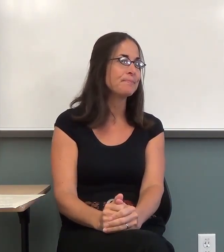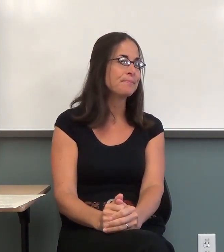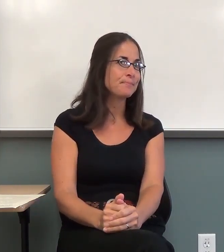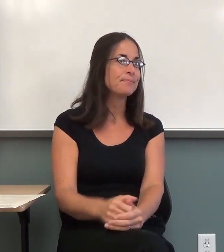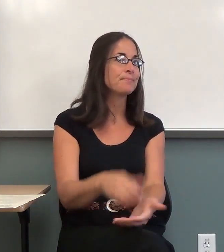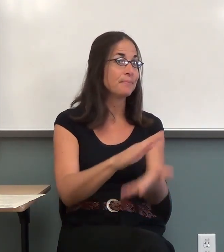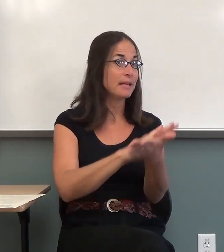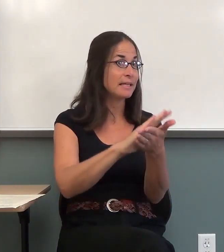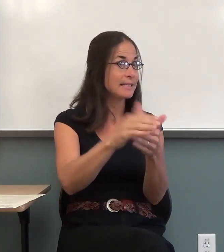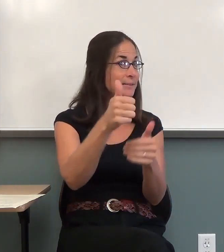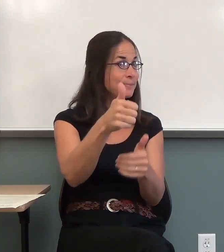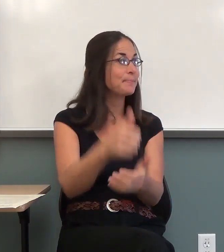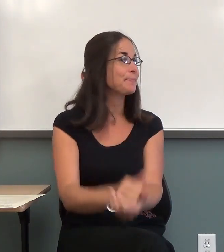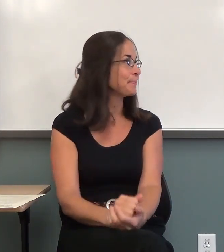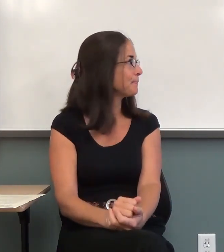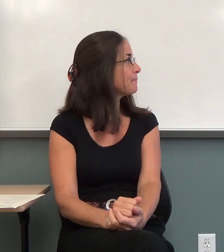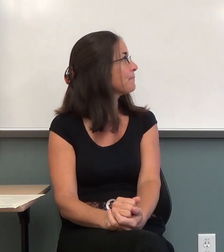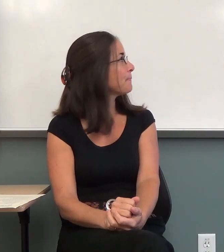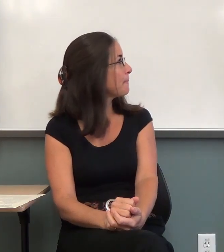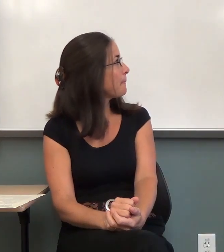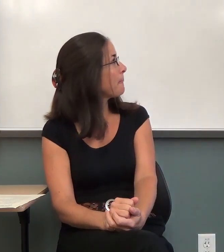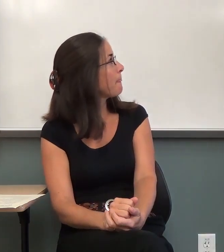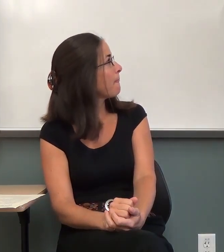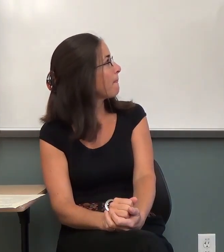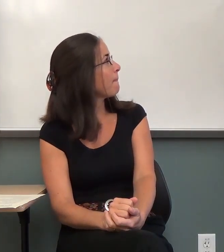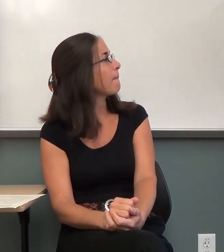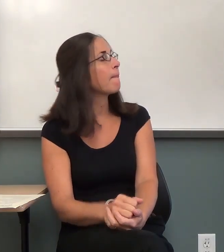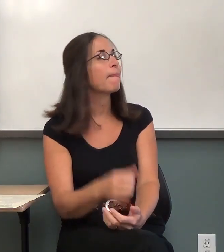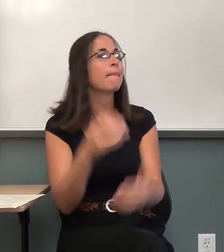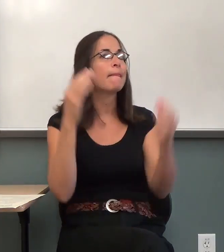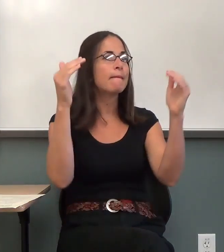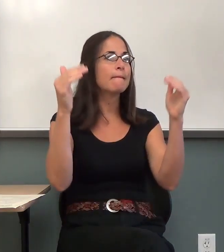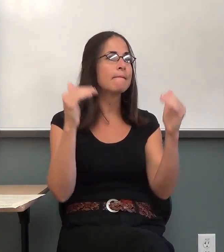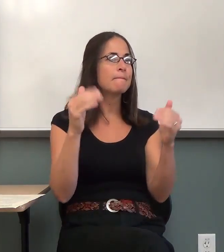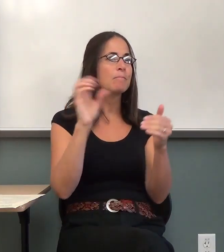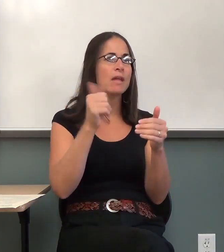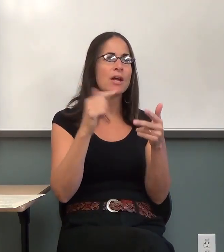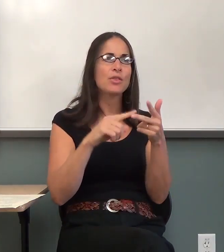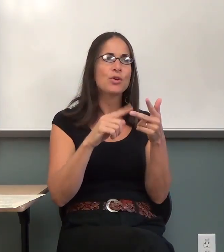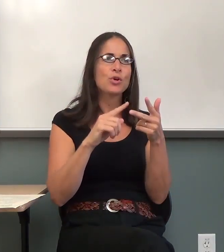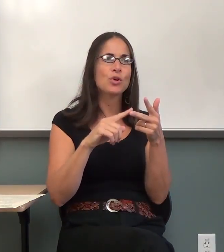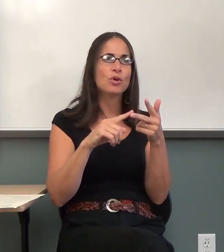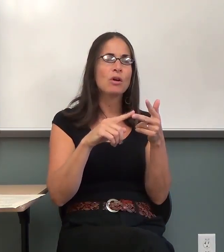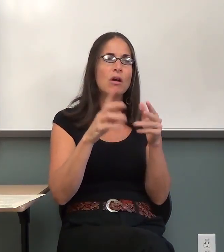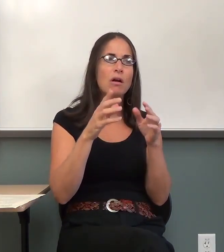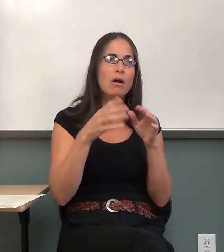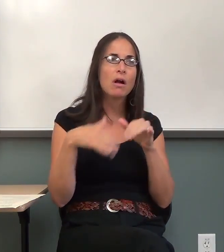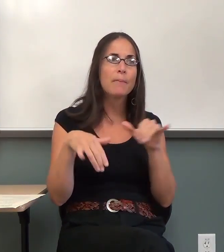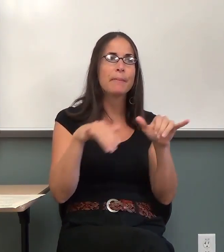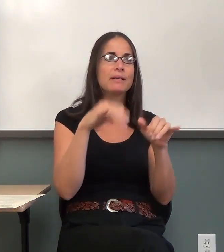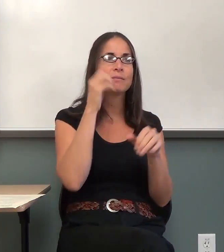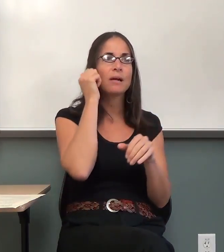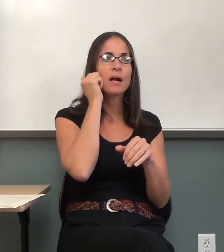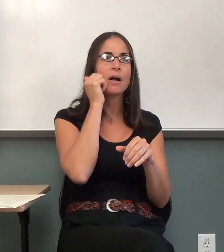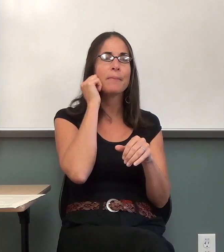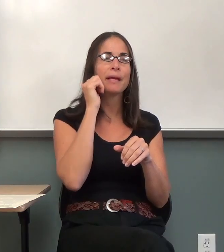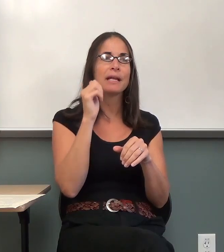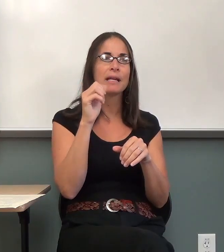Nice. Okay. And what about the other kind? Common. Are those right? Do we